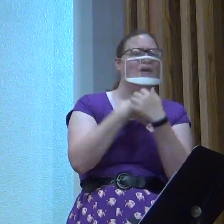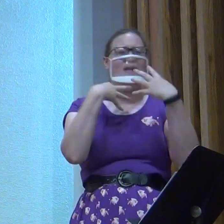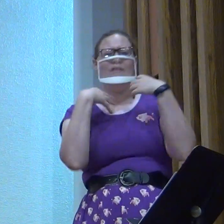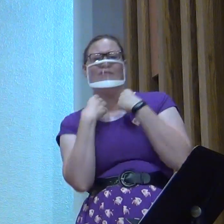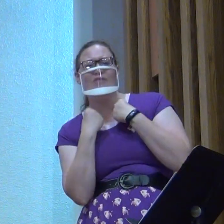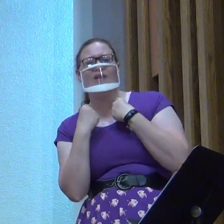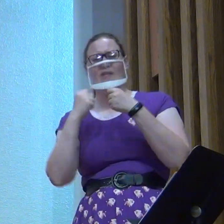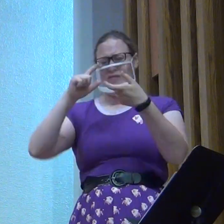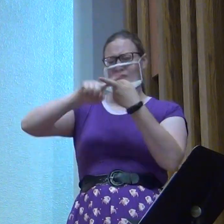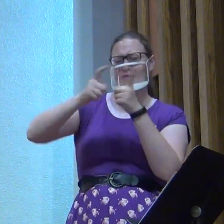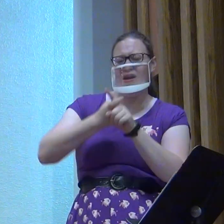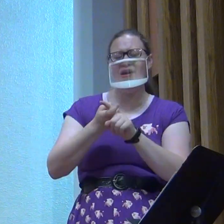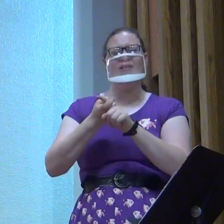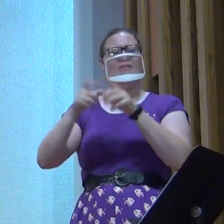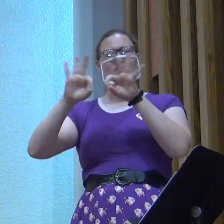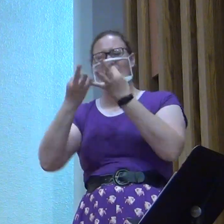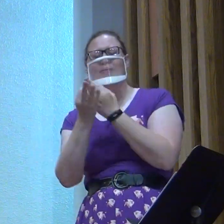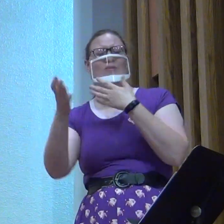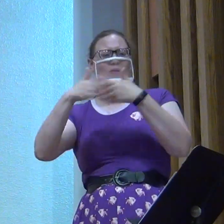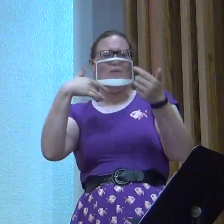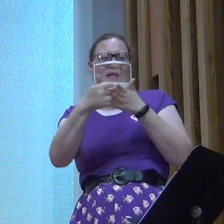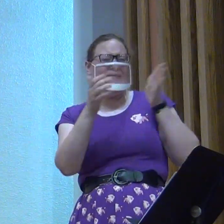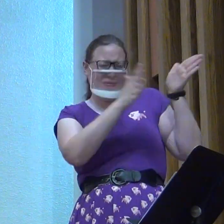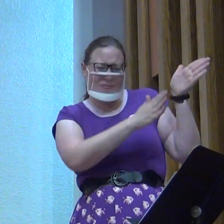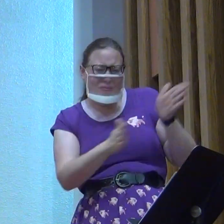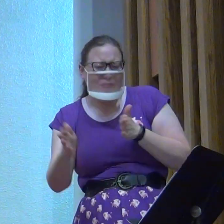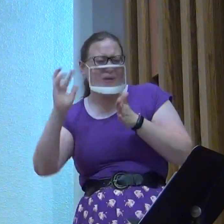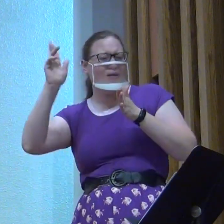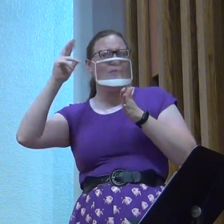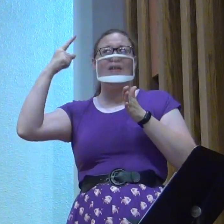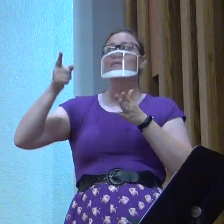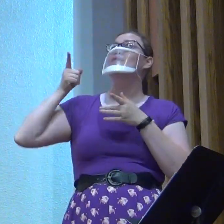around us, for that day.